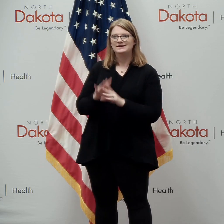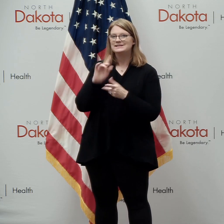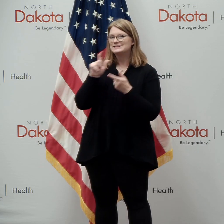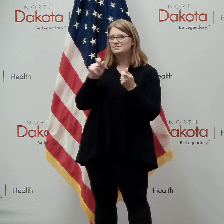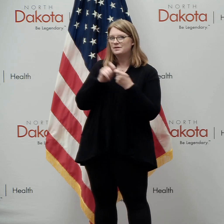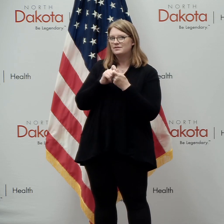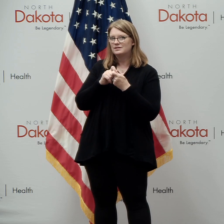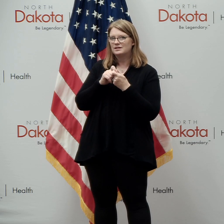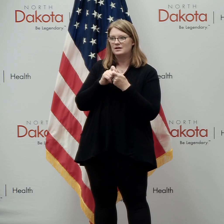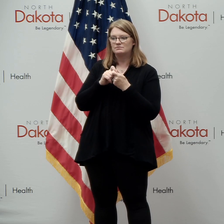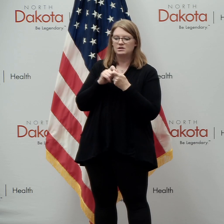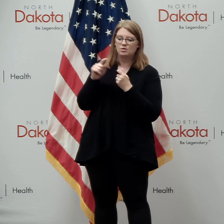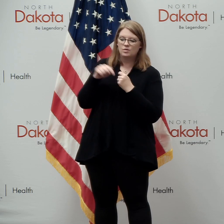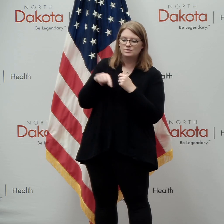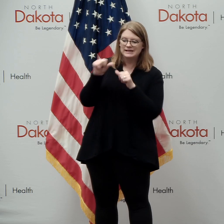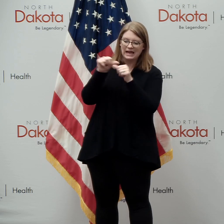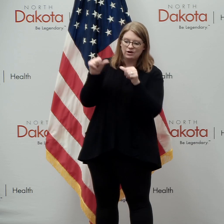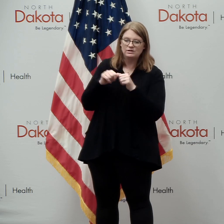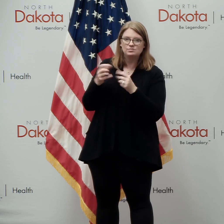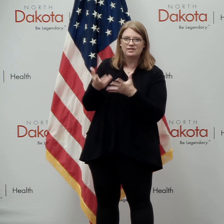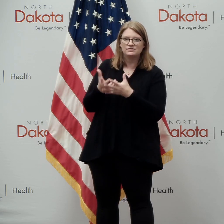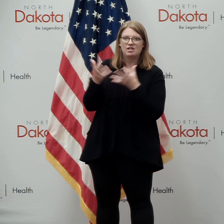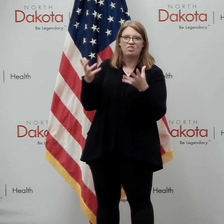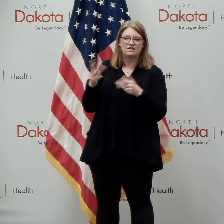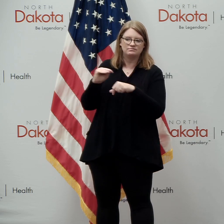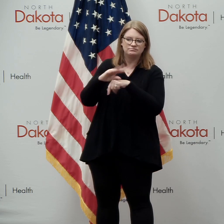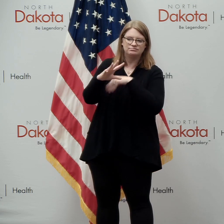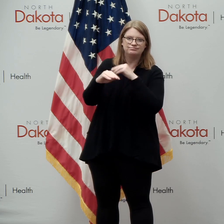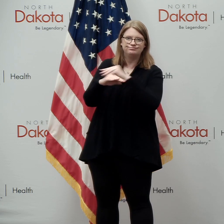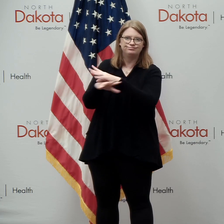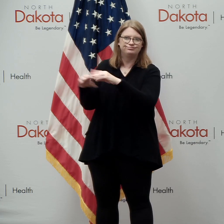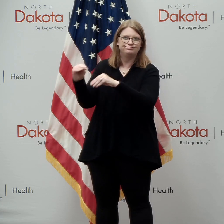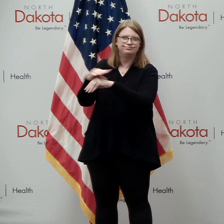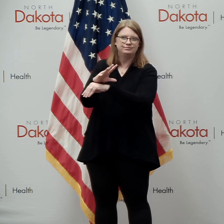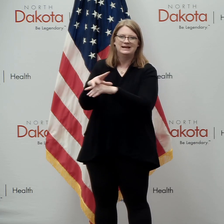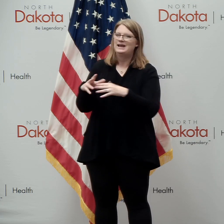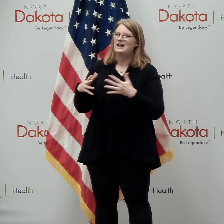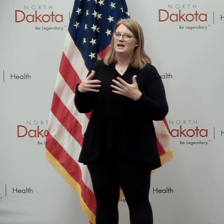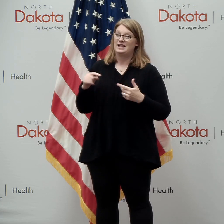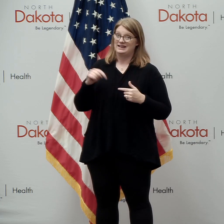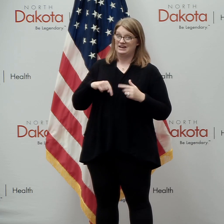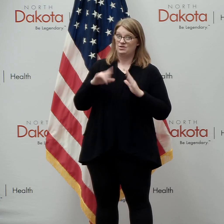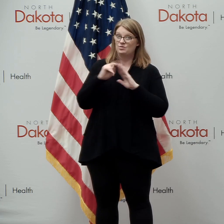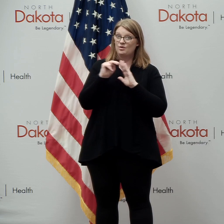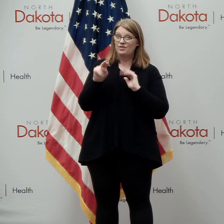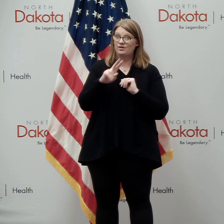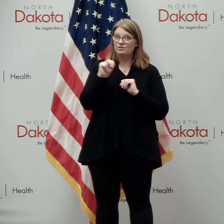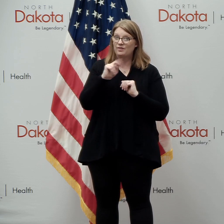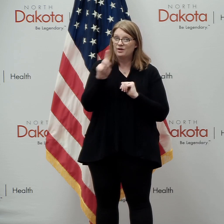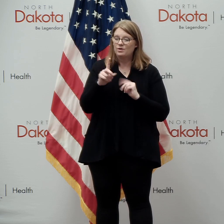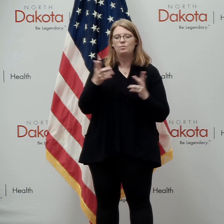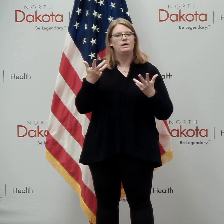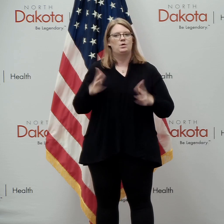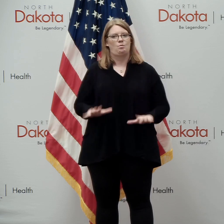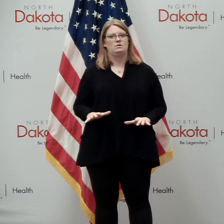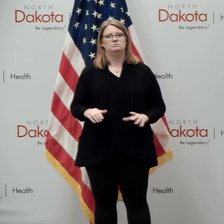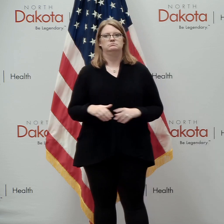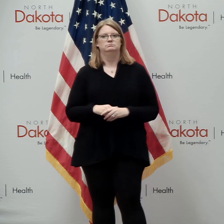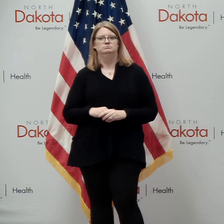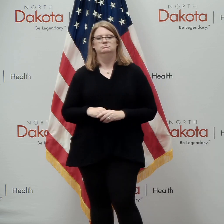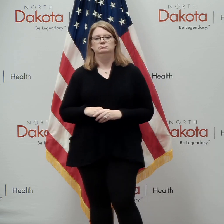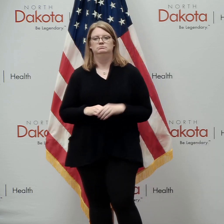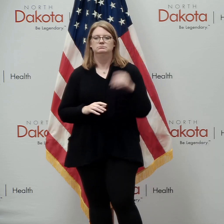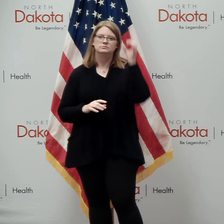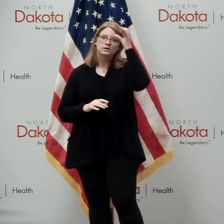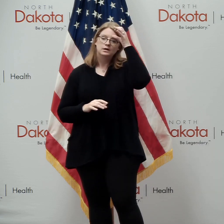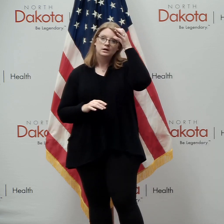amounts of transmission. And that's something we would like to not have to do here in North Dakota. So particularly if you've got a business that's got a potential